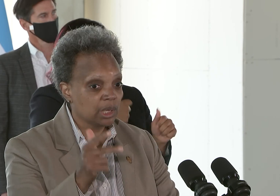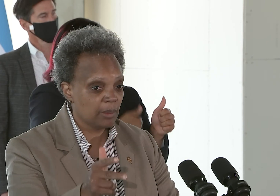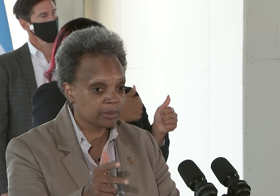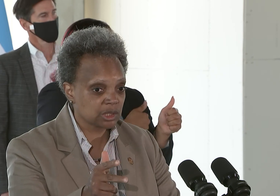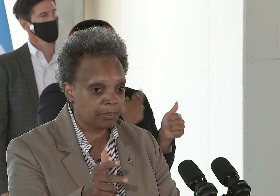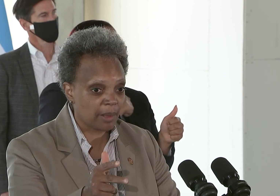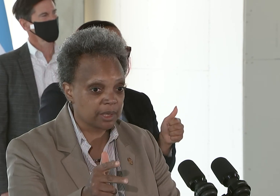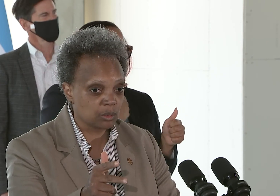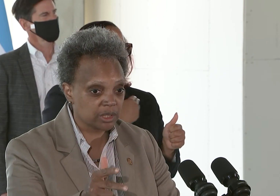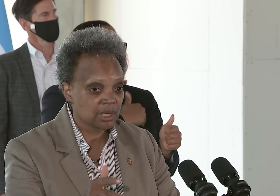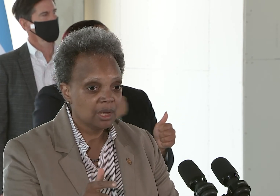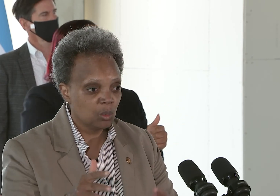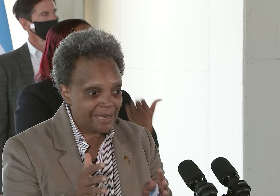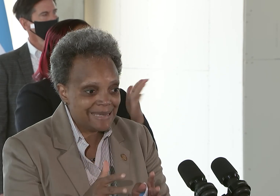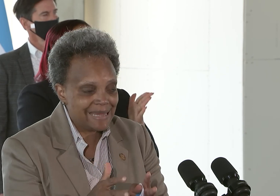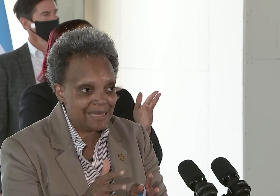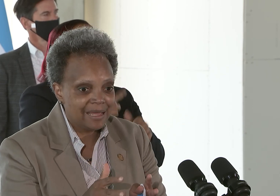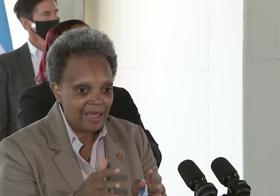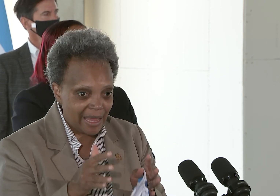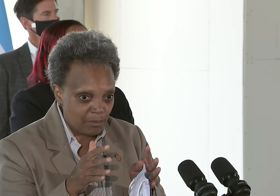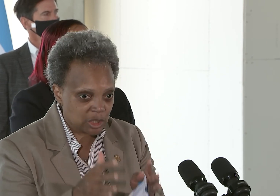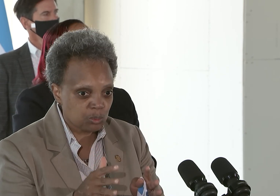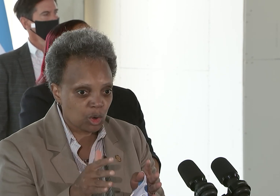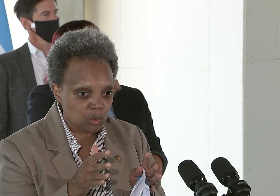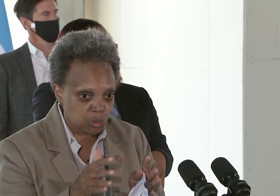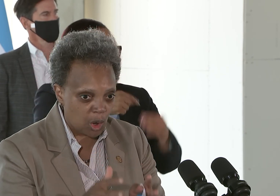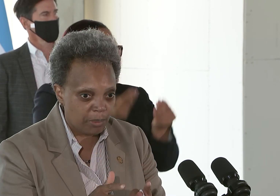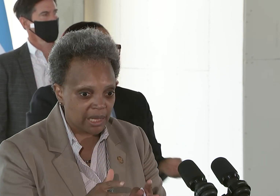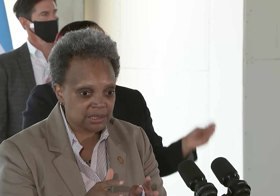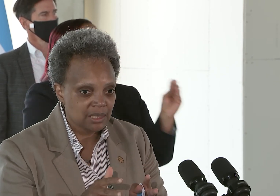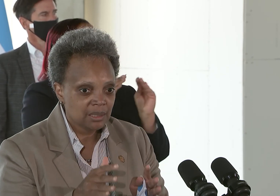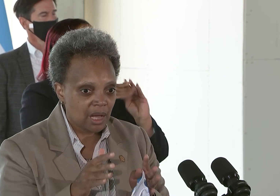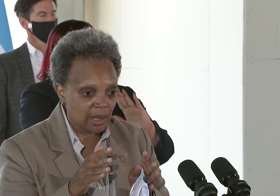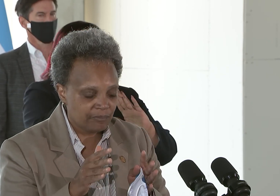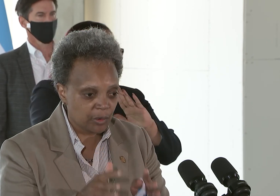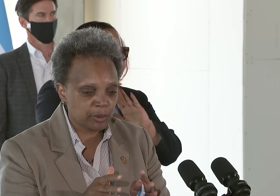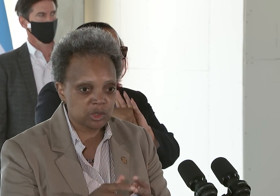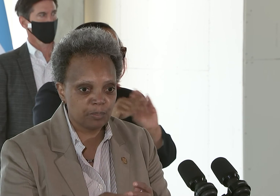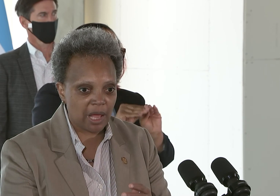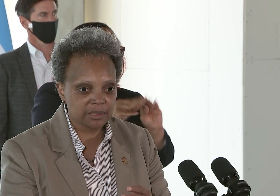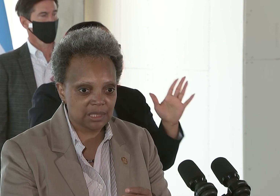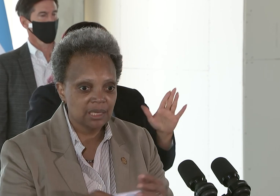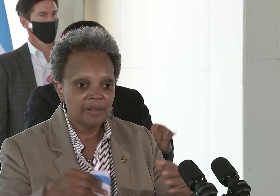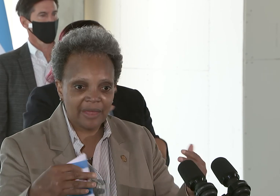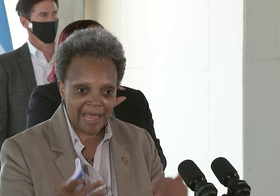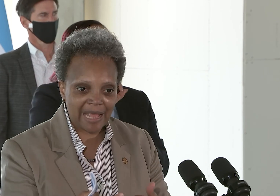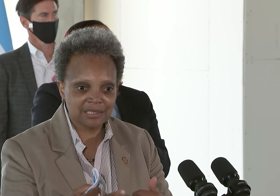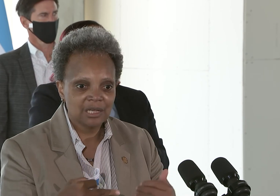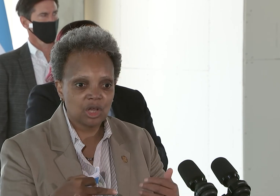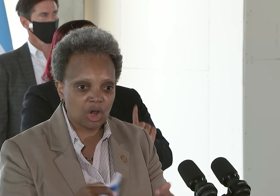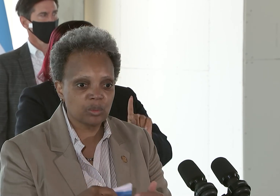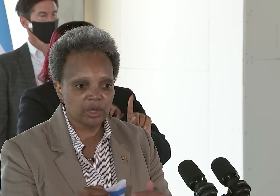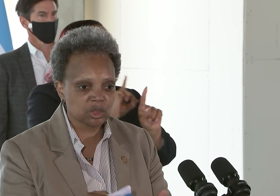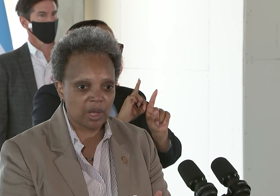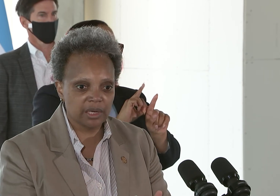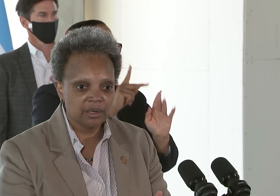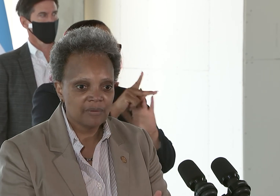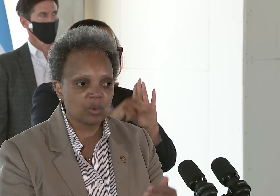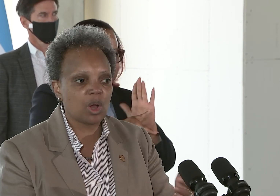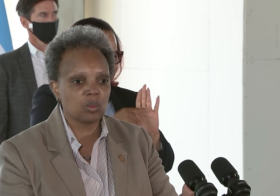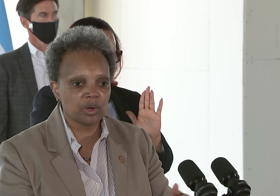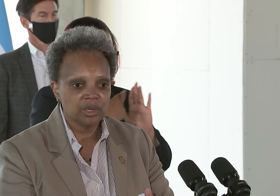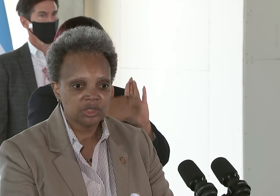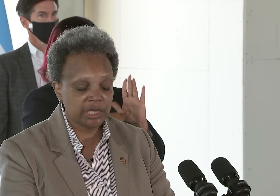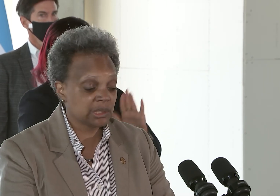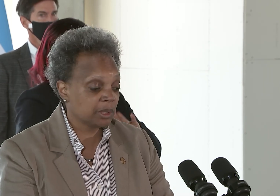and putting members of the public at risk. We need a much more robust foot pursuit policy that has guardrails around it